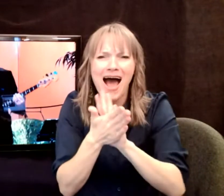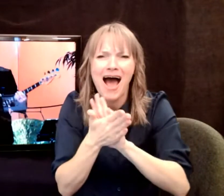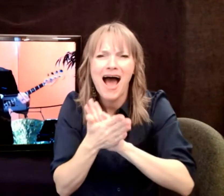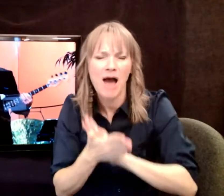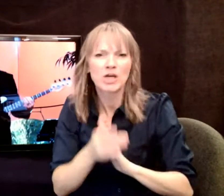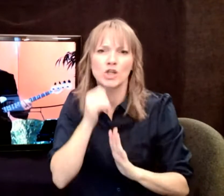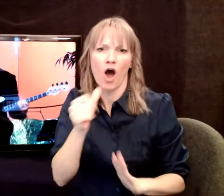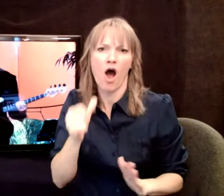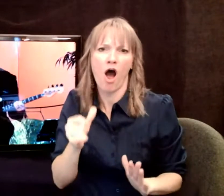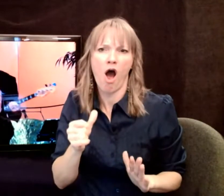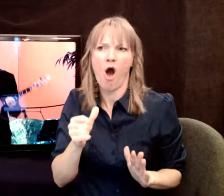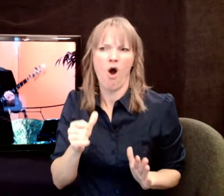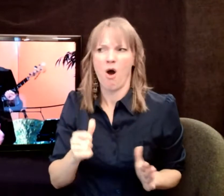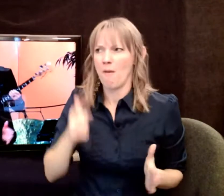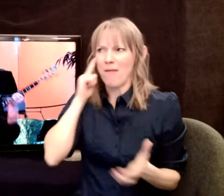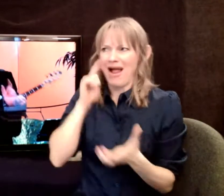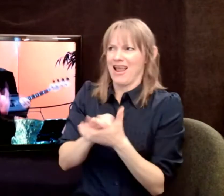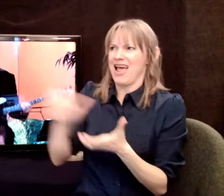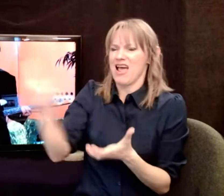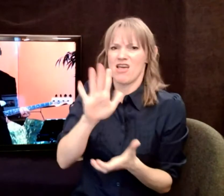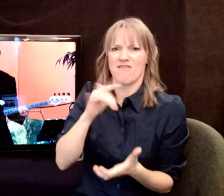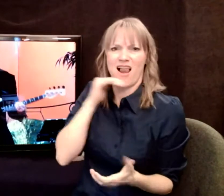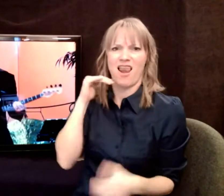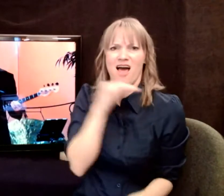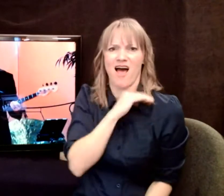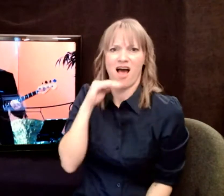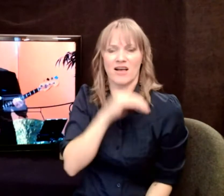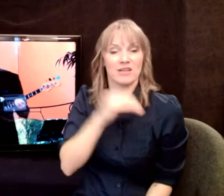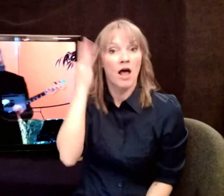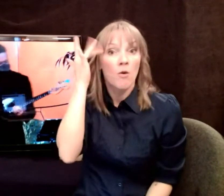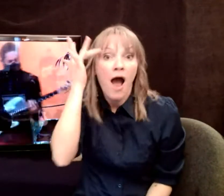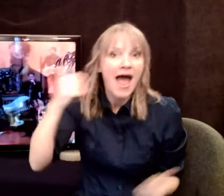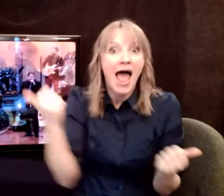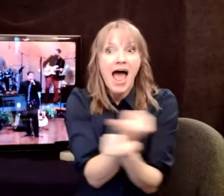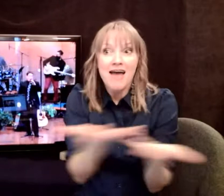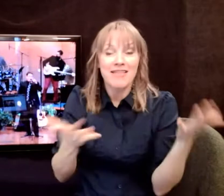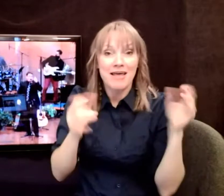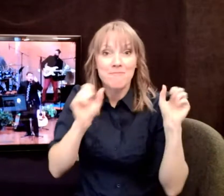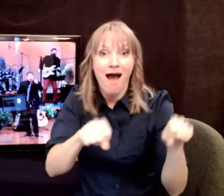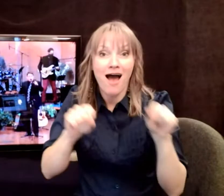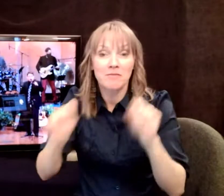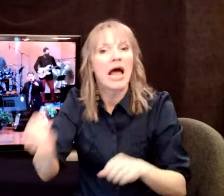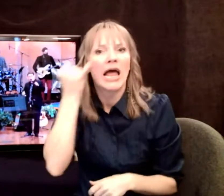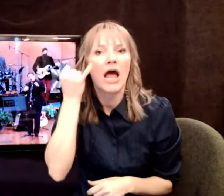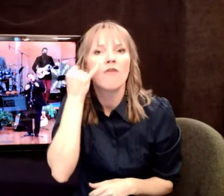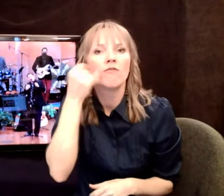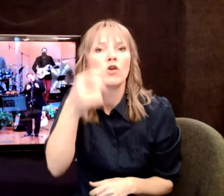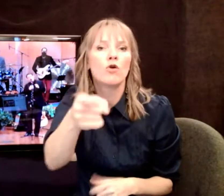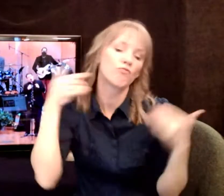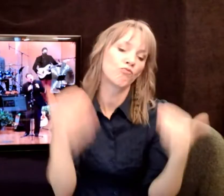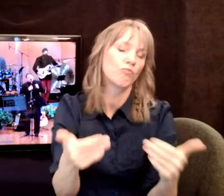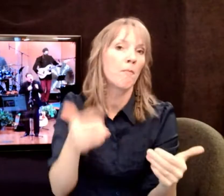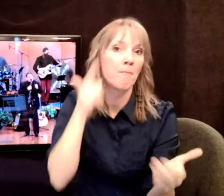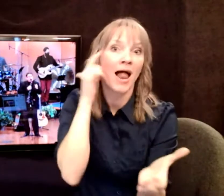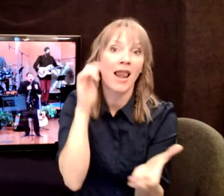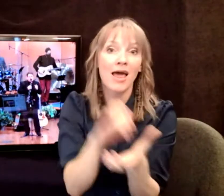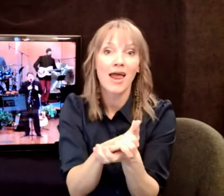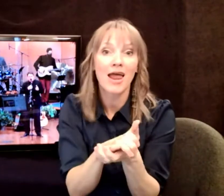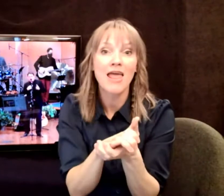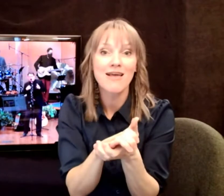Don't be deceived. 'Cause anything's possible if you just